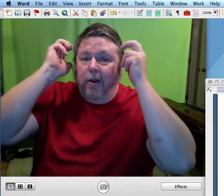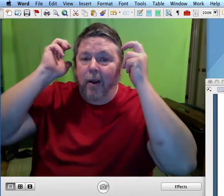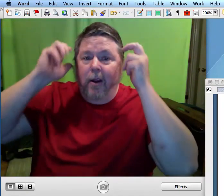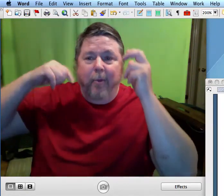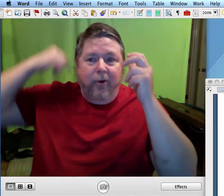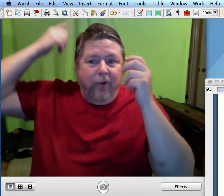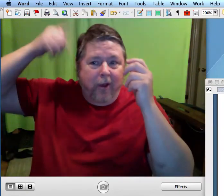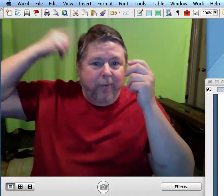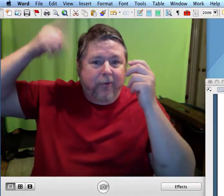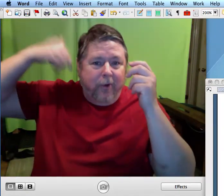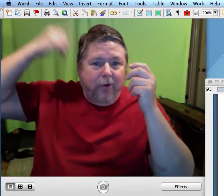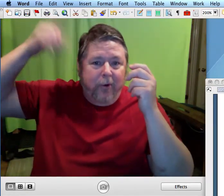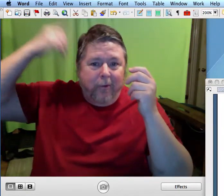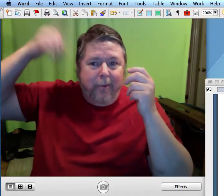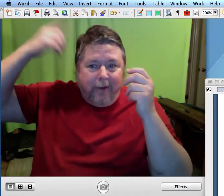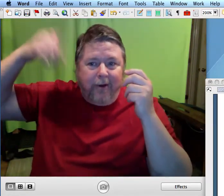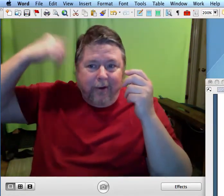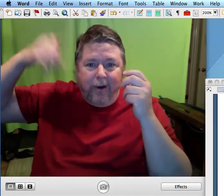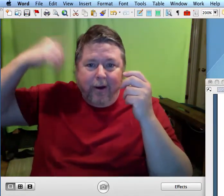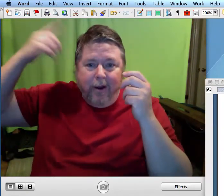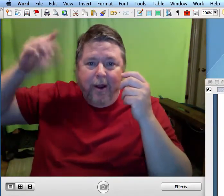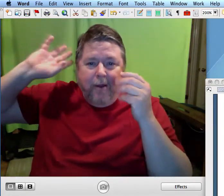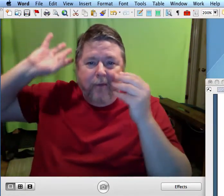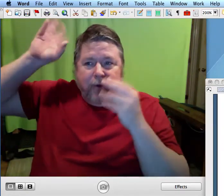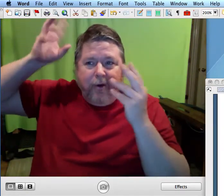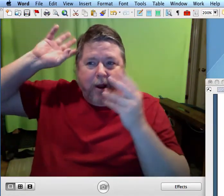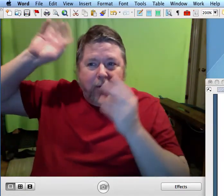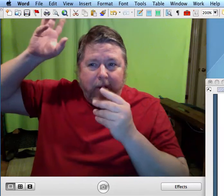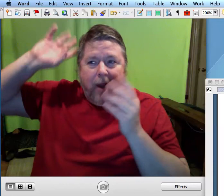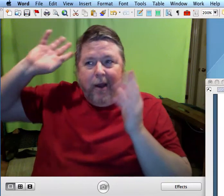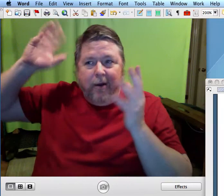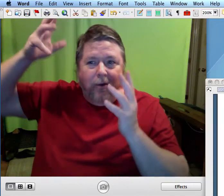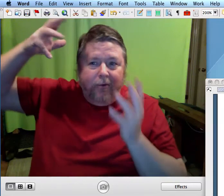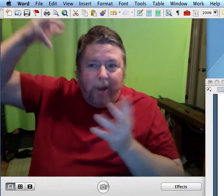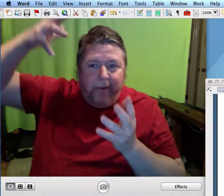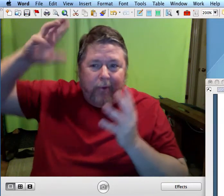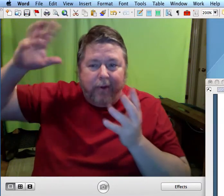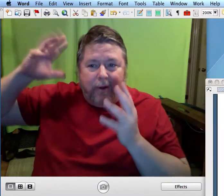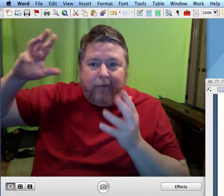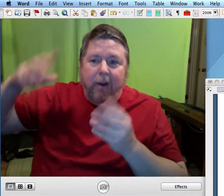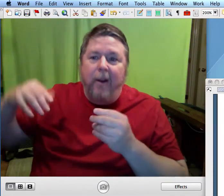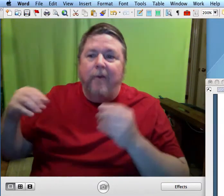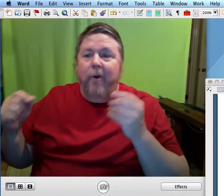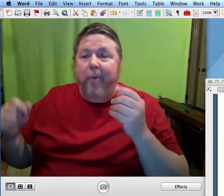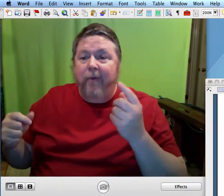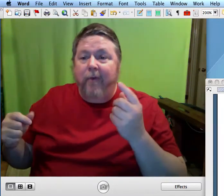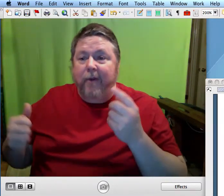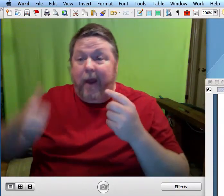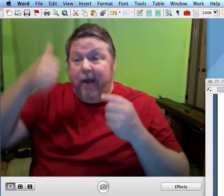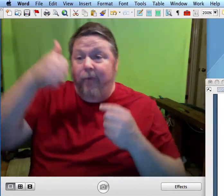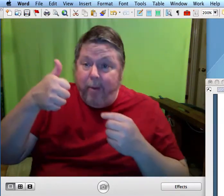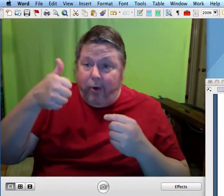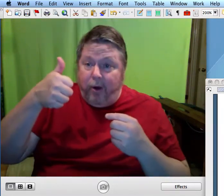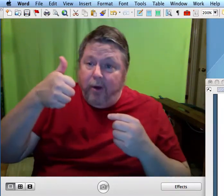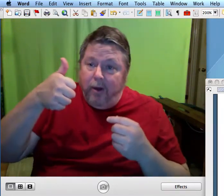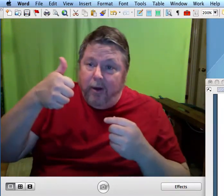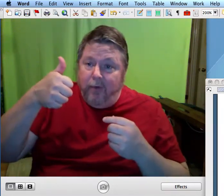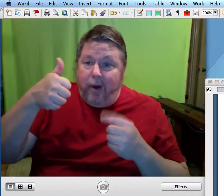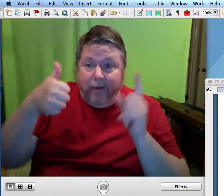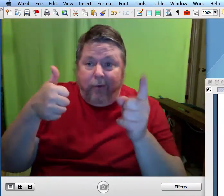in. But you should also start doing some of the magic, right? Figuring out, okay, I need to do something with this, So part of it is I need to remember